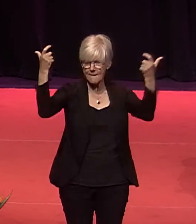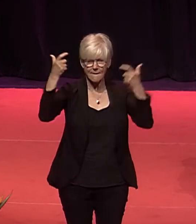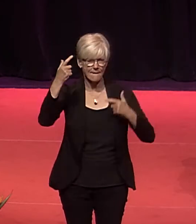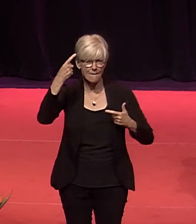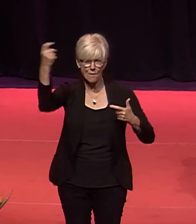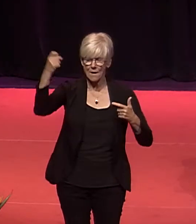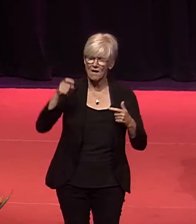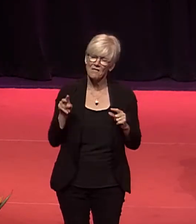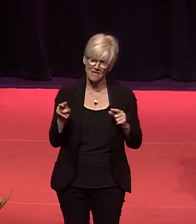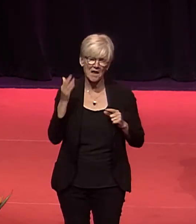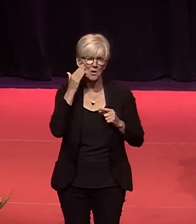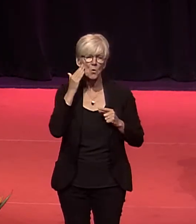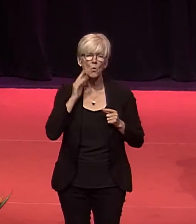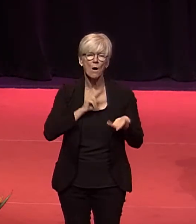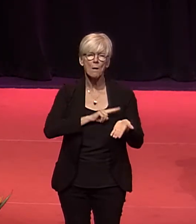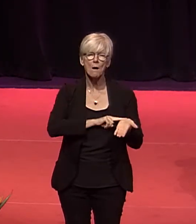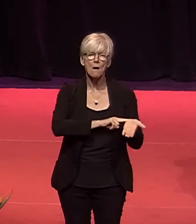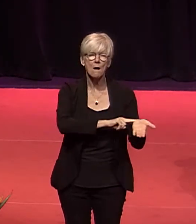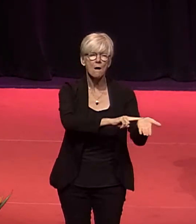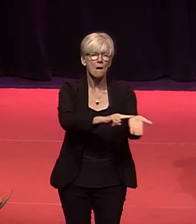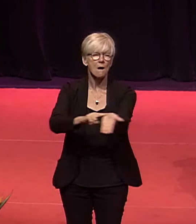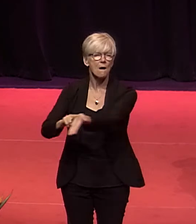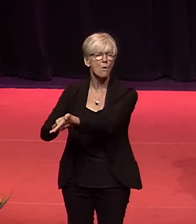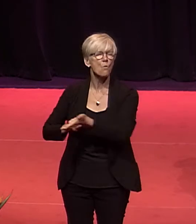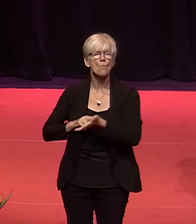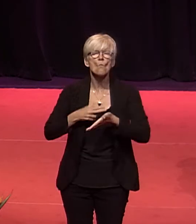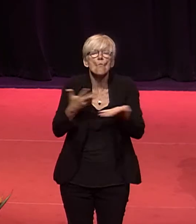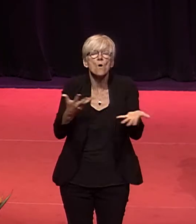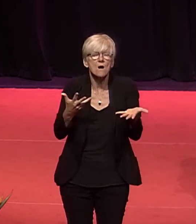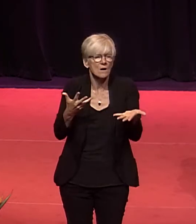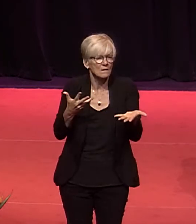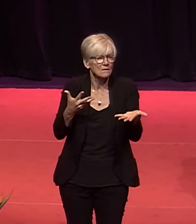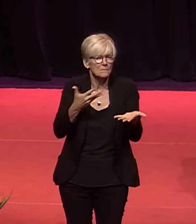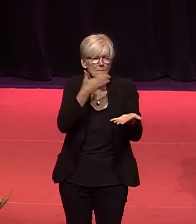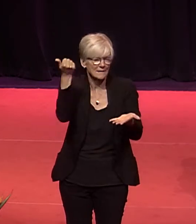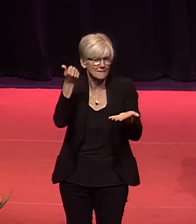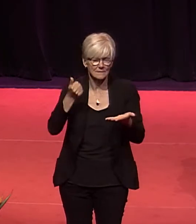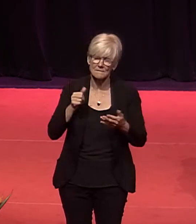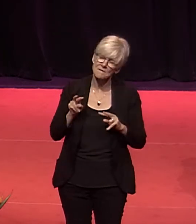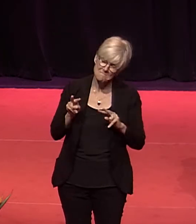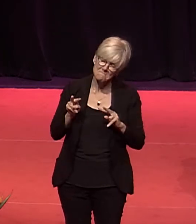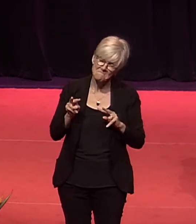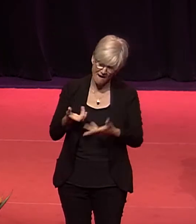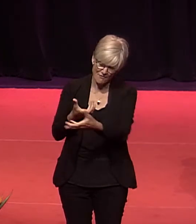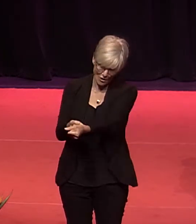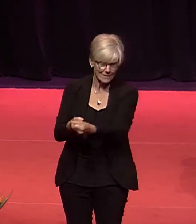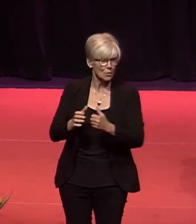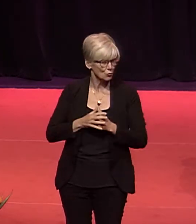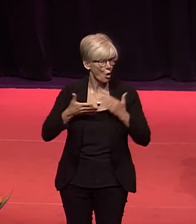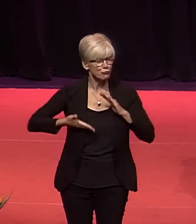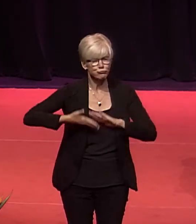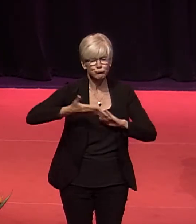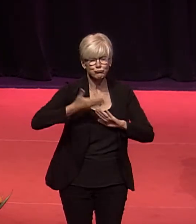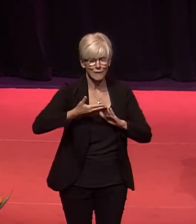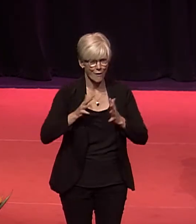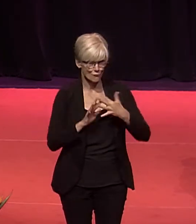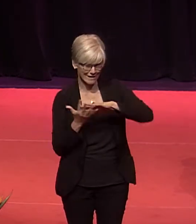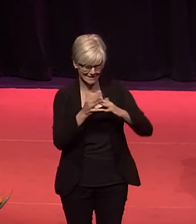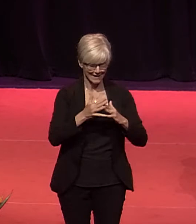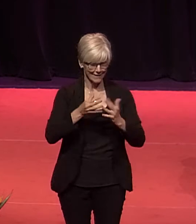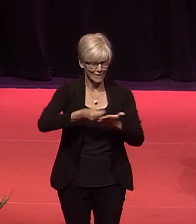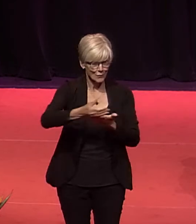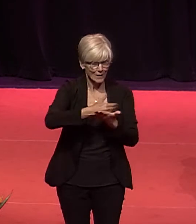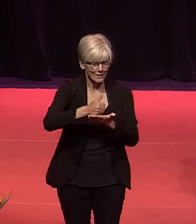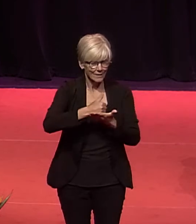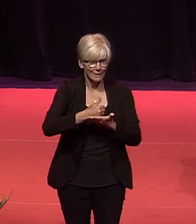the temperature and they knew the pulse of the community. We ran that fundraiser, and I have to tell you, it